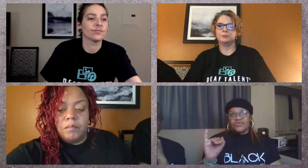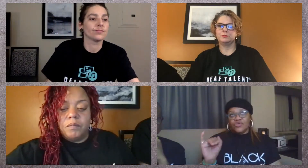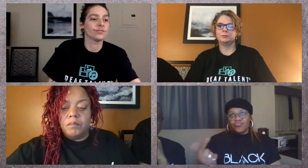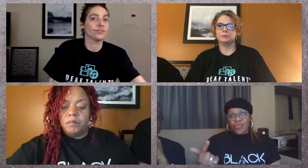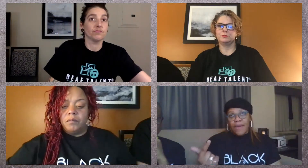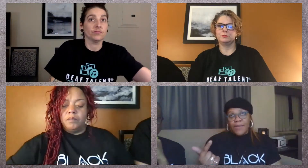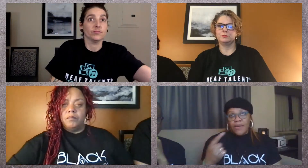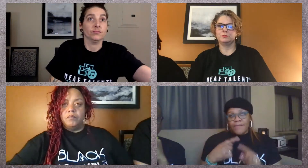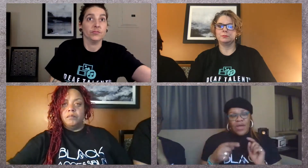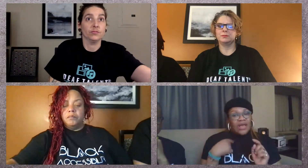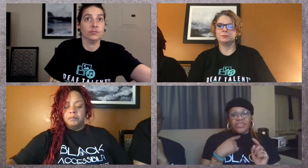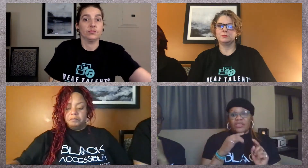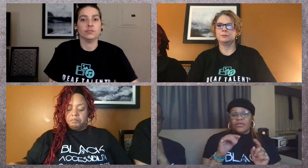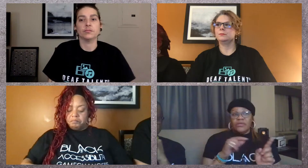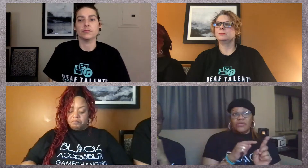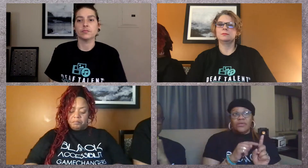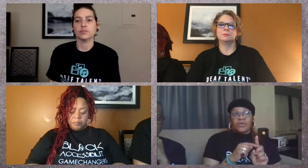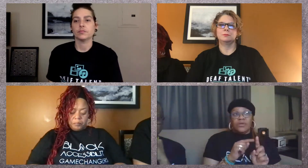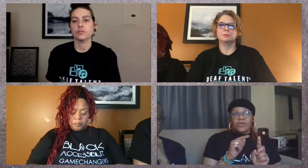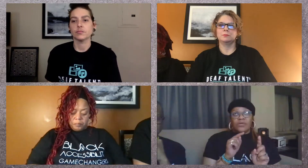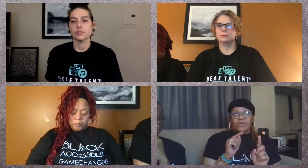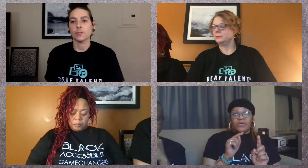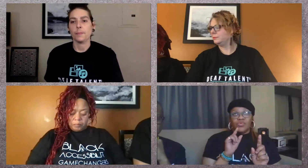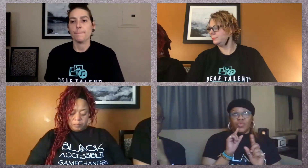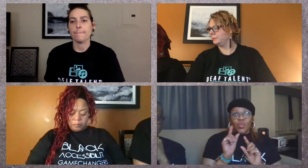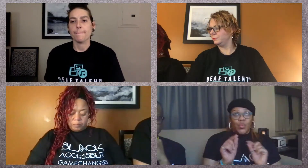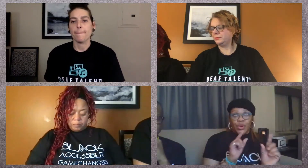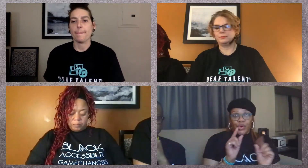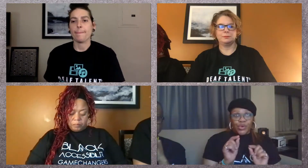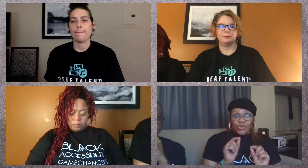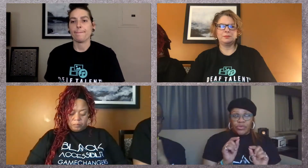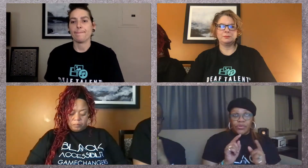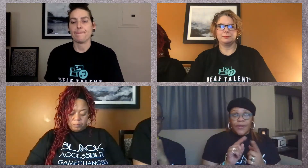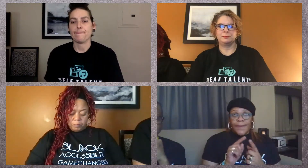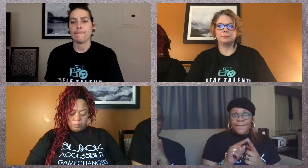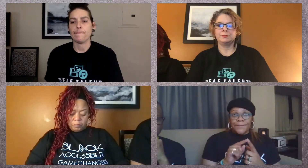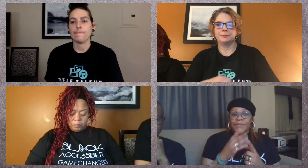I know Twitter and Facebook and Instagram,